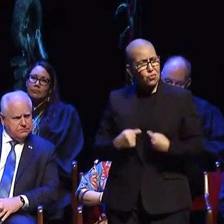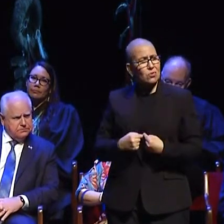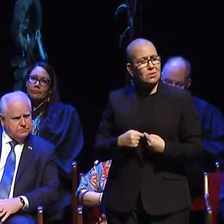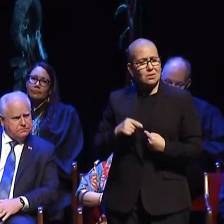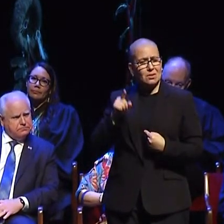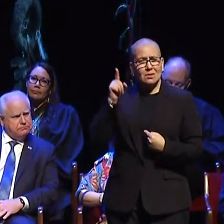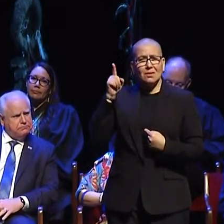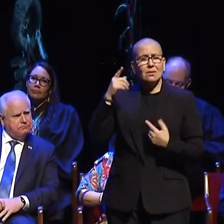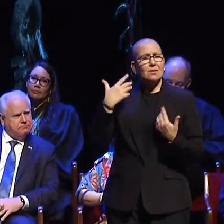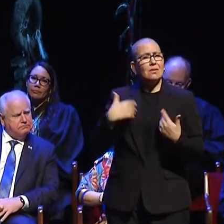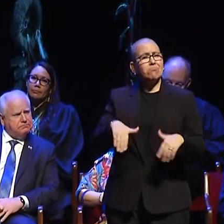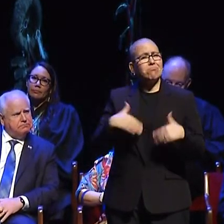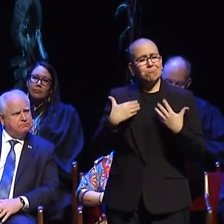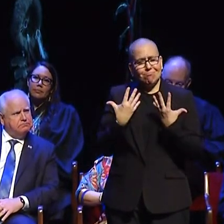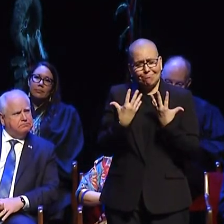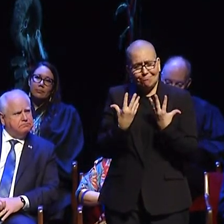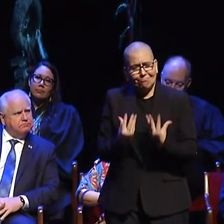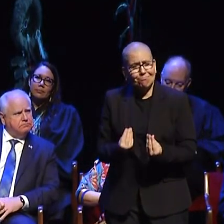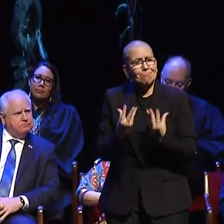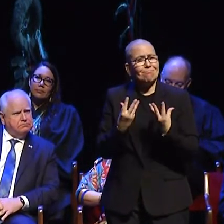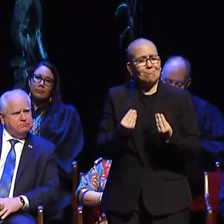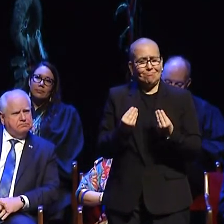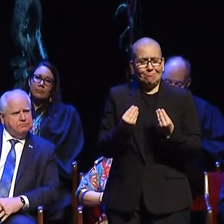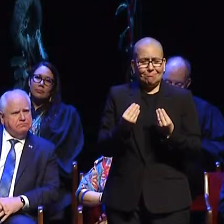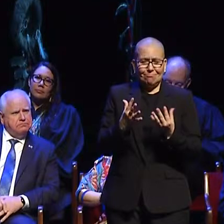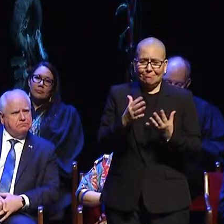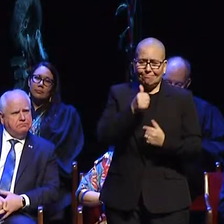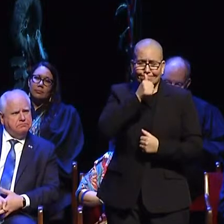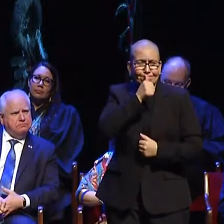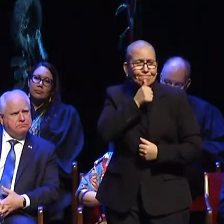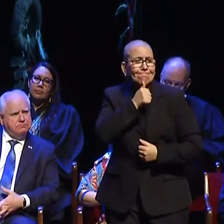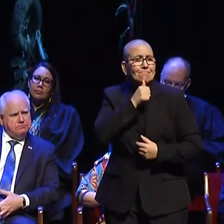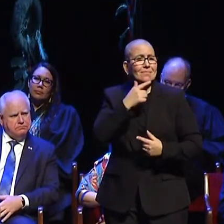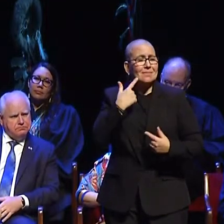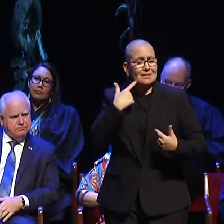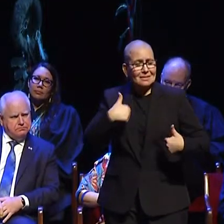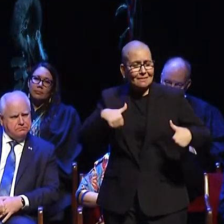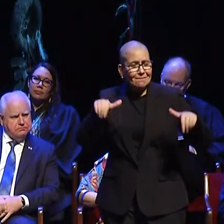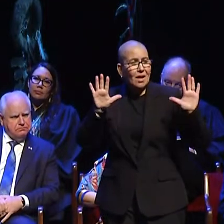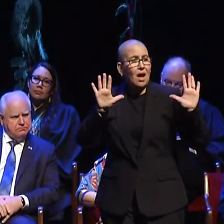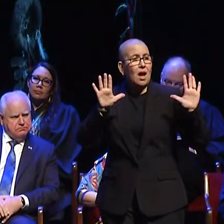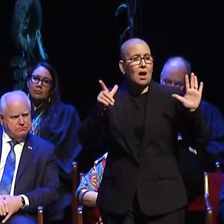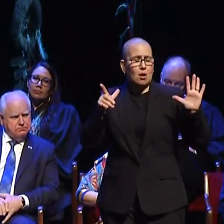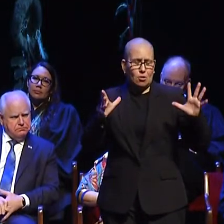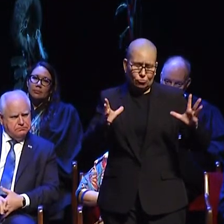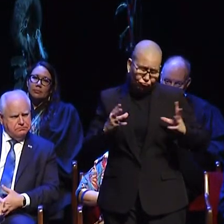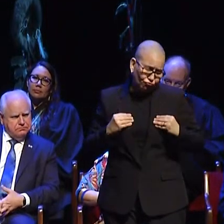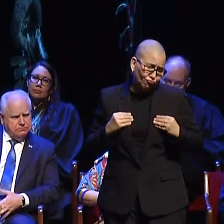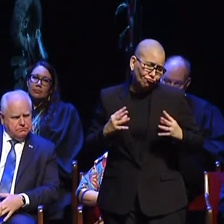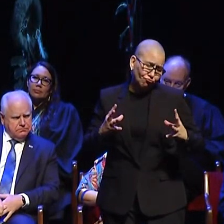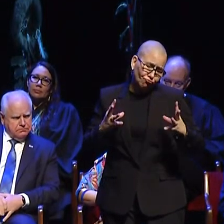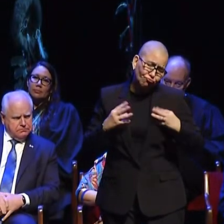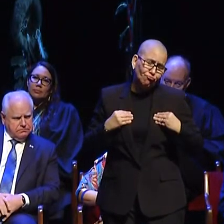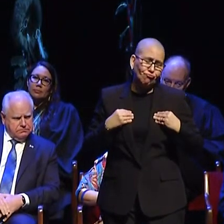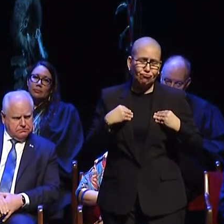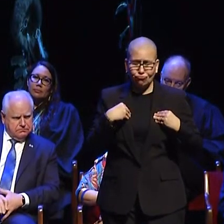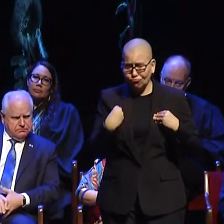his self-sacrificing, reconciling, and impassioned heart,